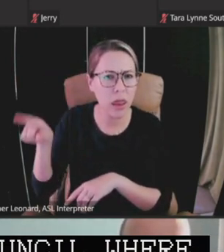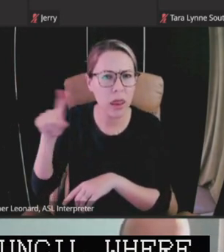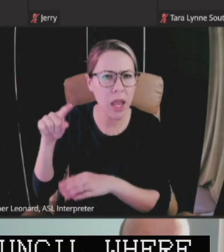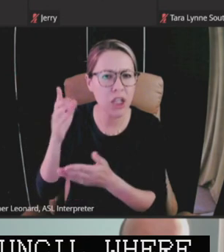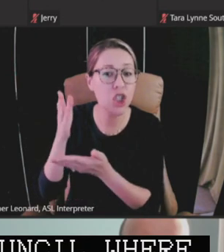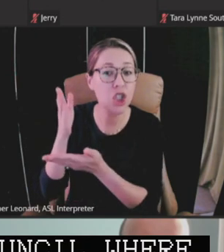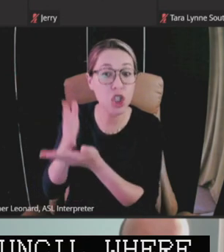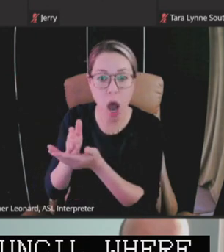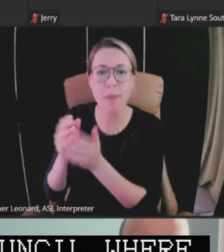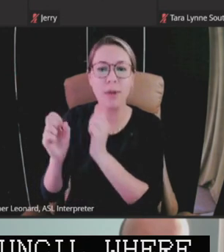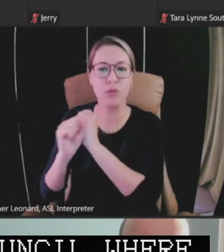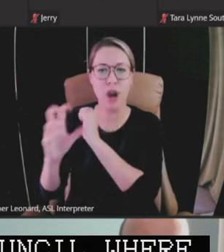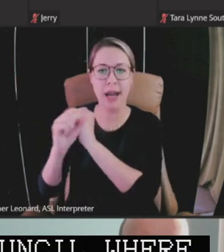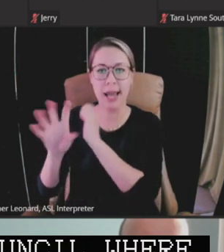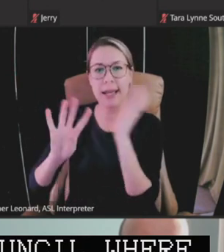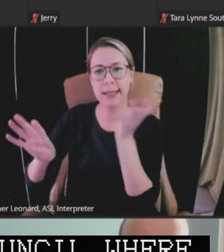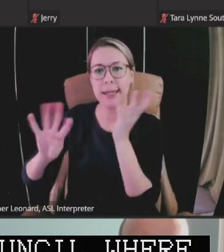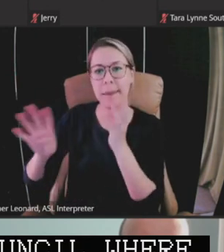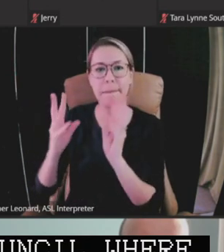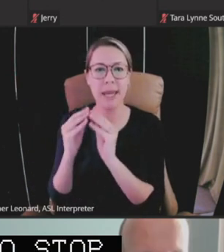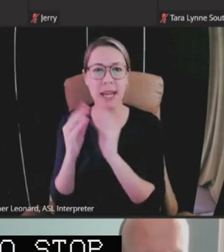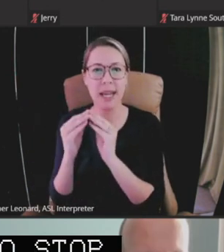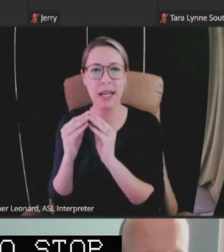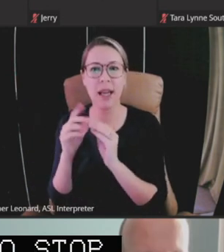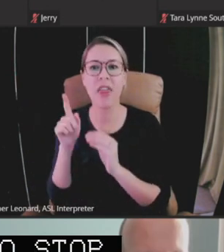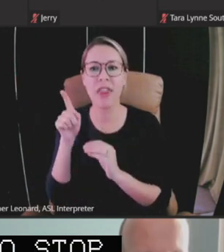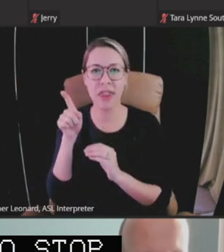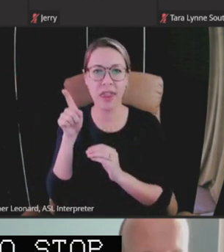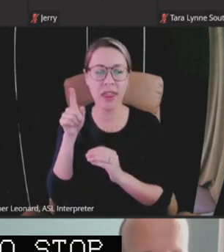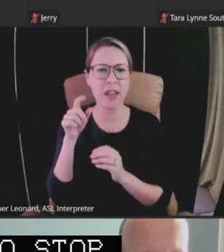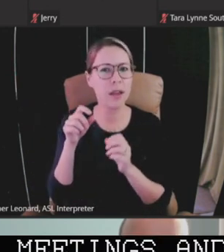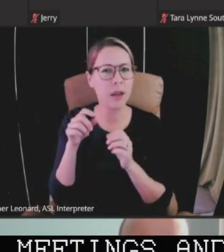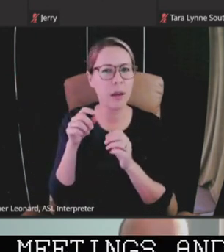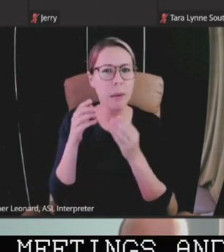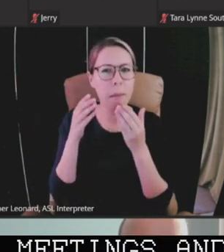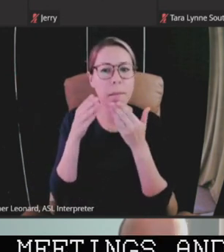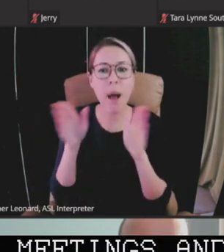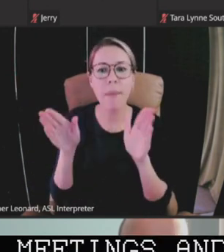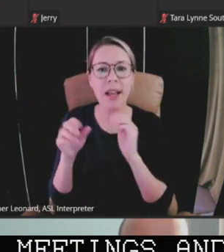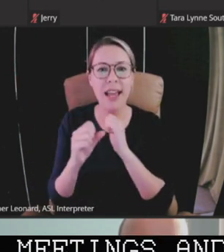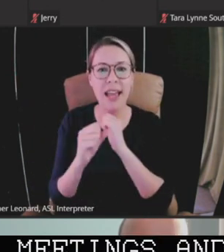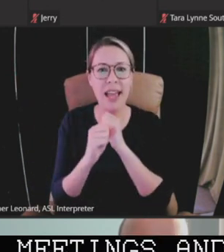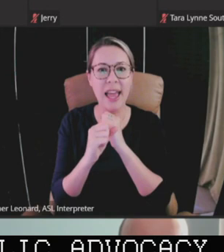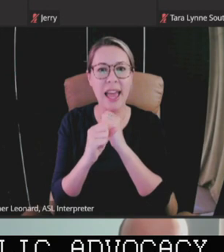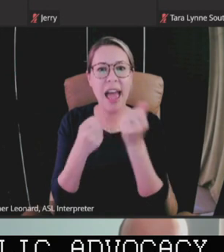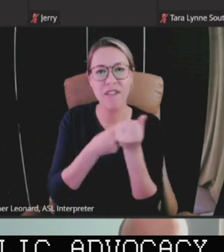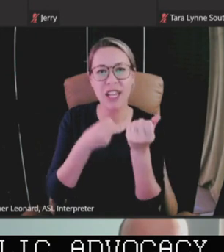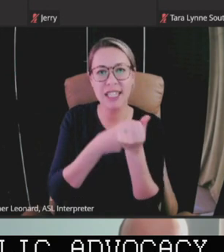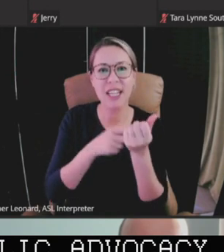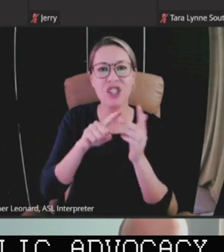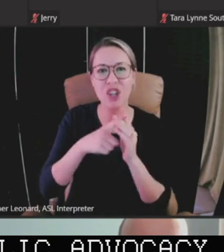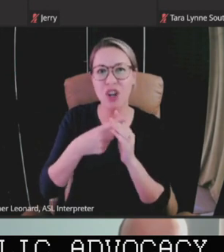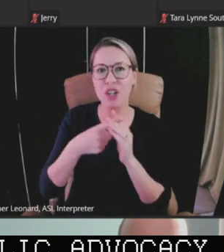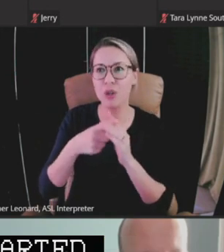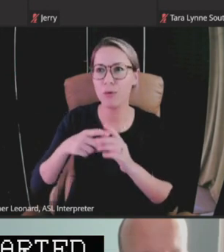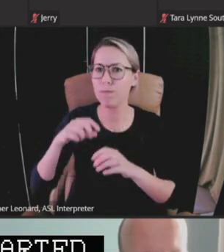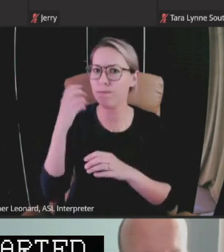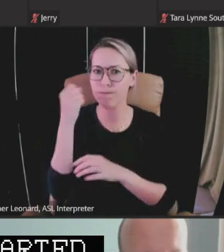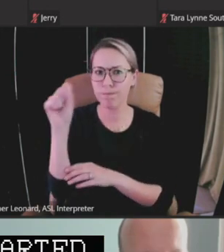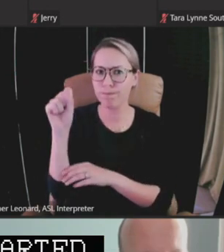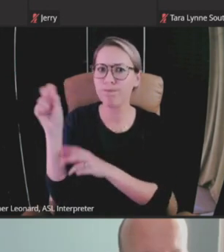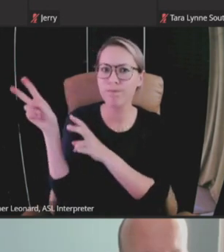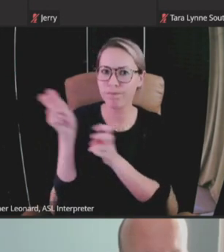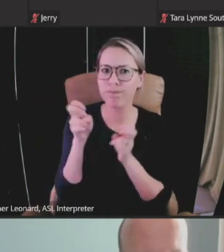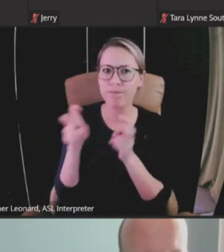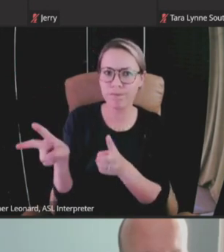meetings, and with sustained public advocacy, came back online and started streaming it. So I think the issues here are the legal issues of